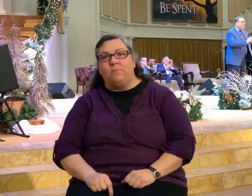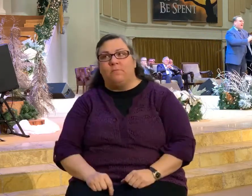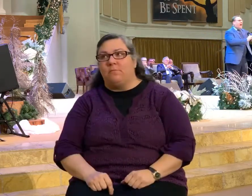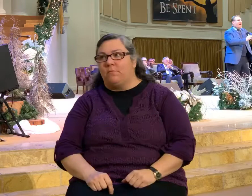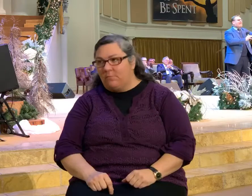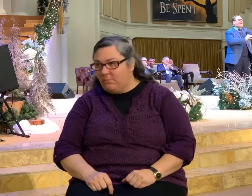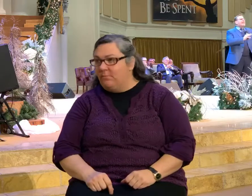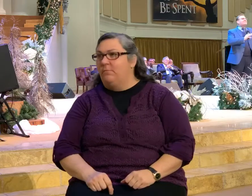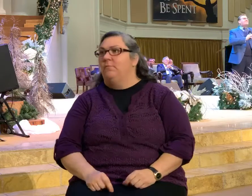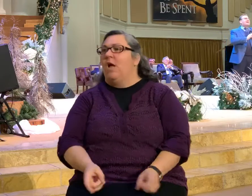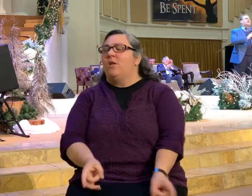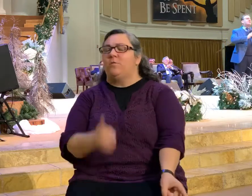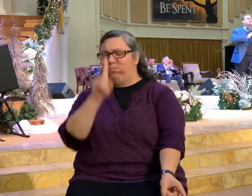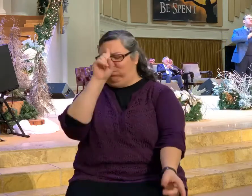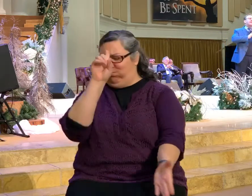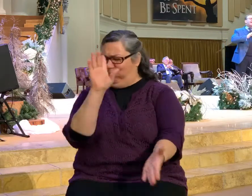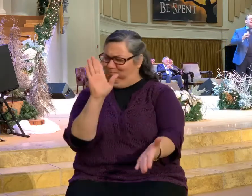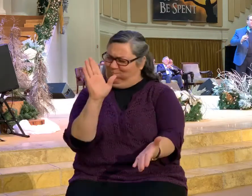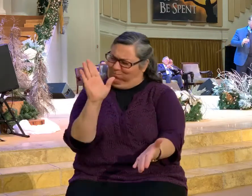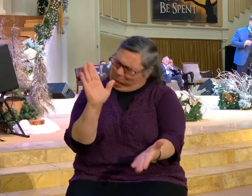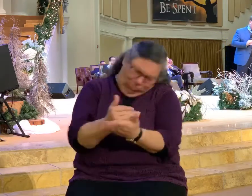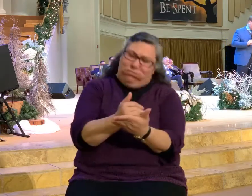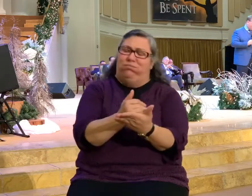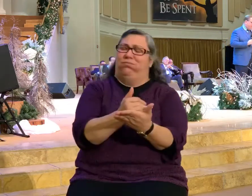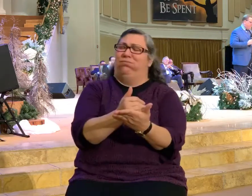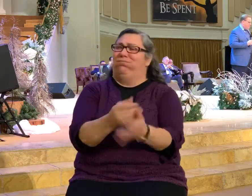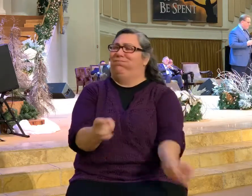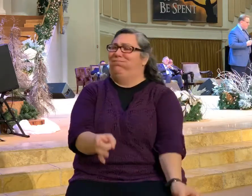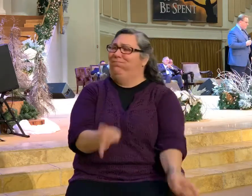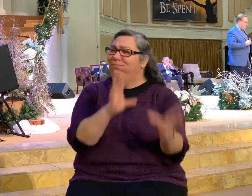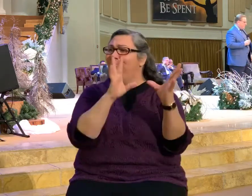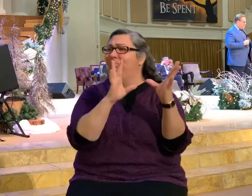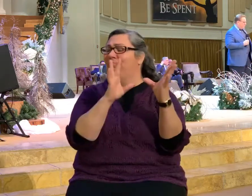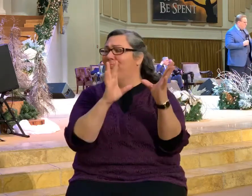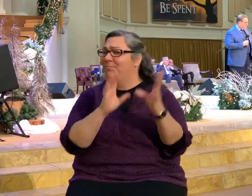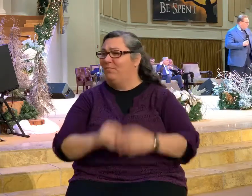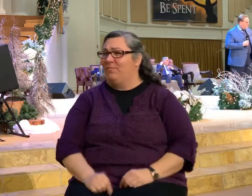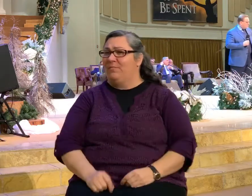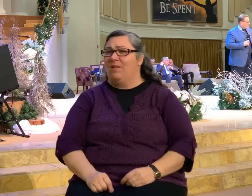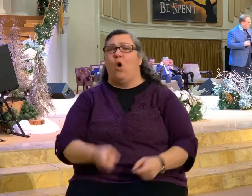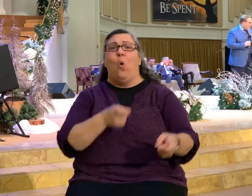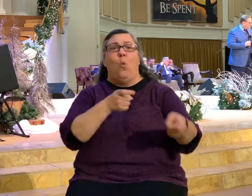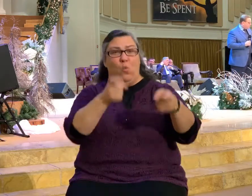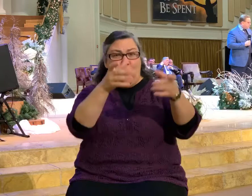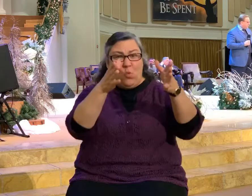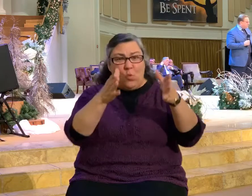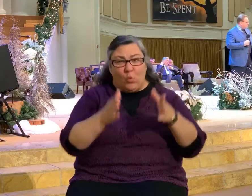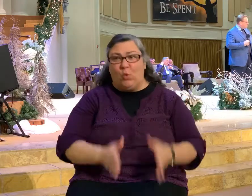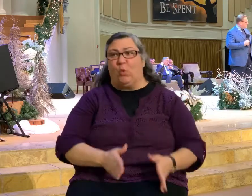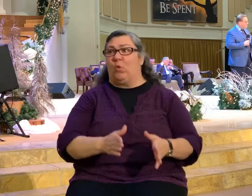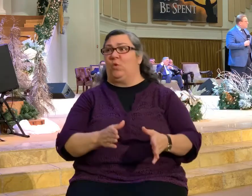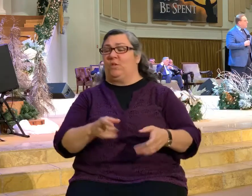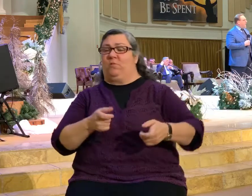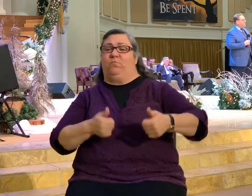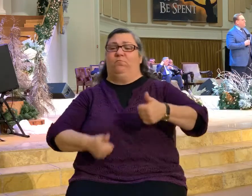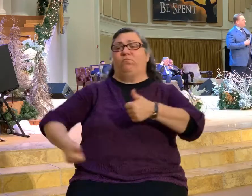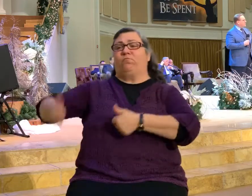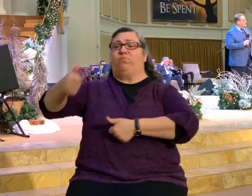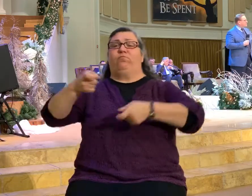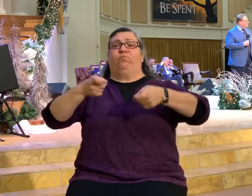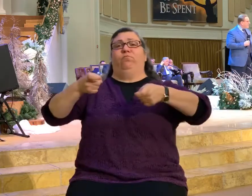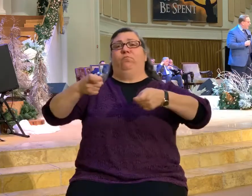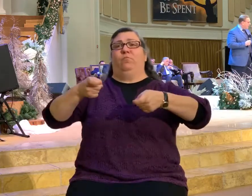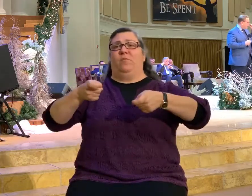Decadent beyond anything you can even imagine. Rulers and magistrates so